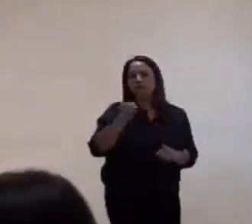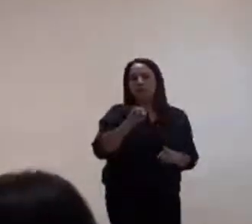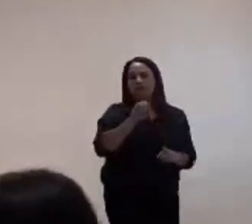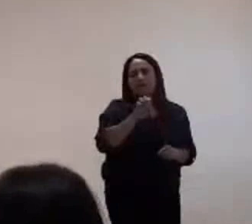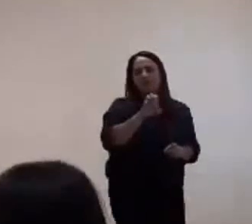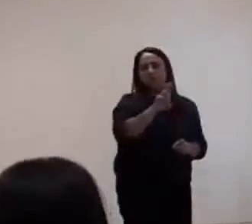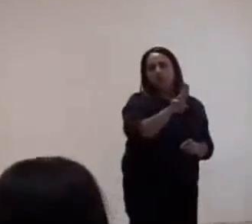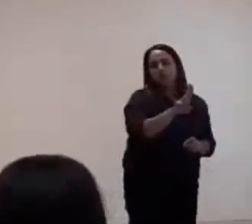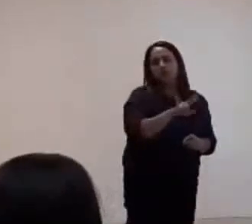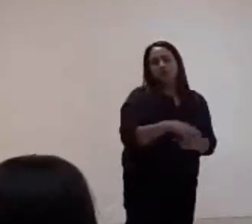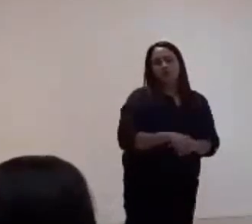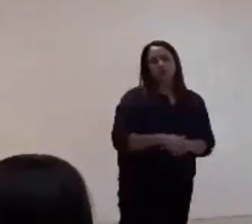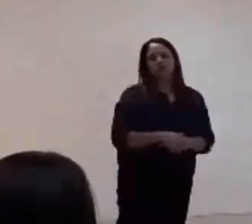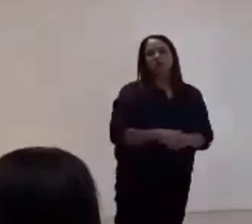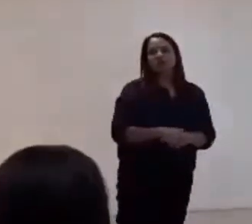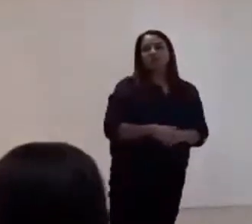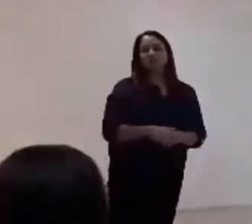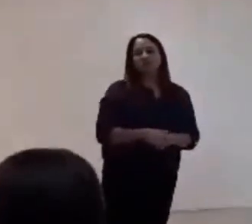D-I-E-U.